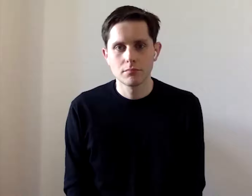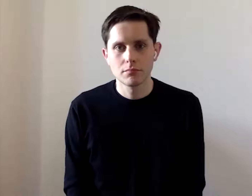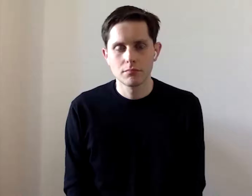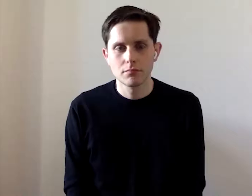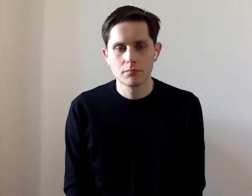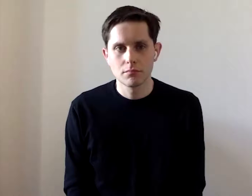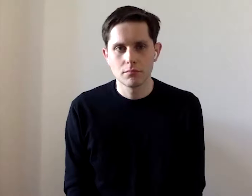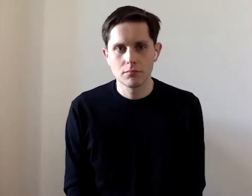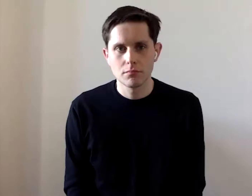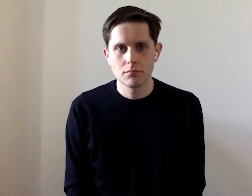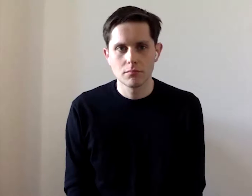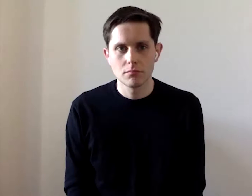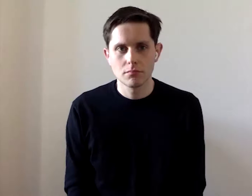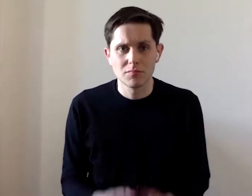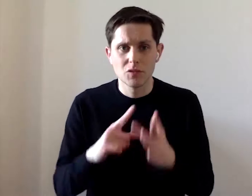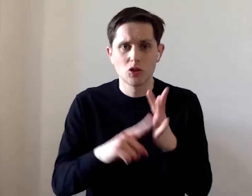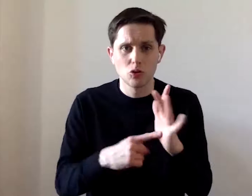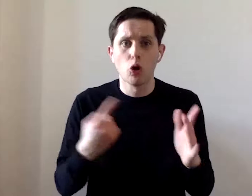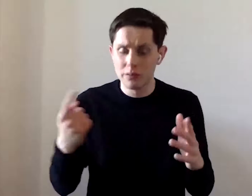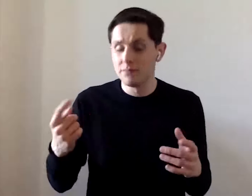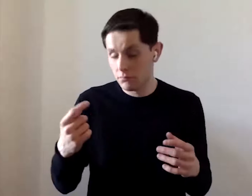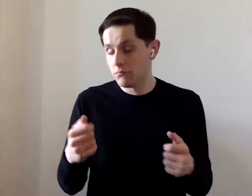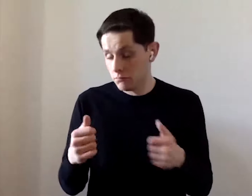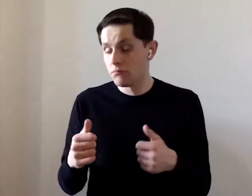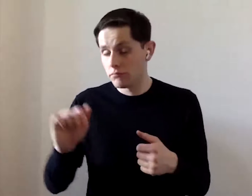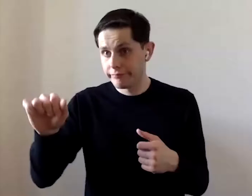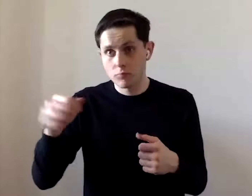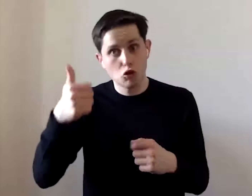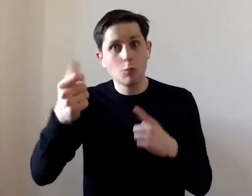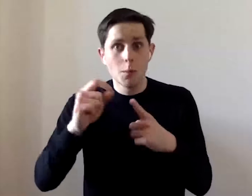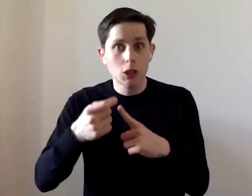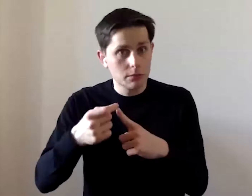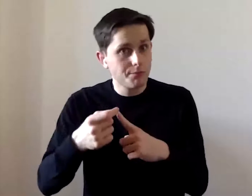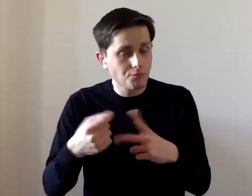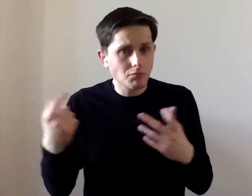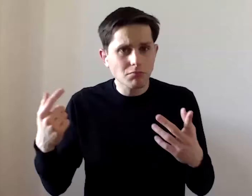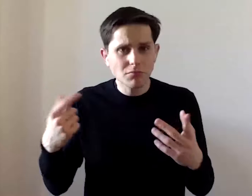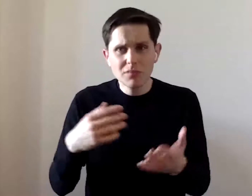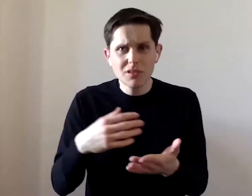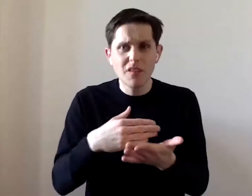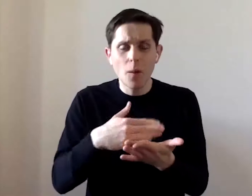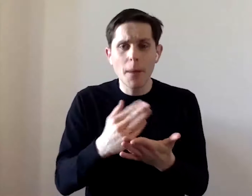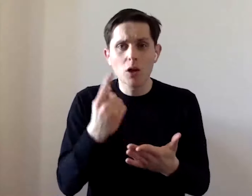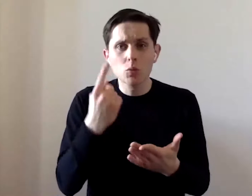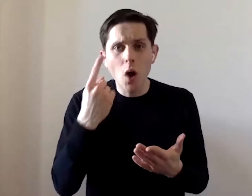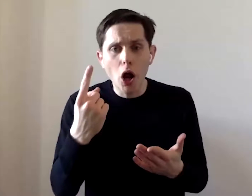generally. Yeah, I mean, that's many brilliant points there, Poppy. I mean, just the idea